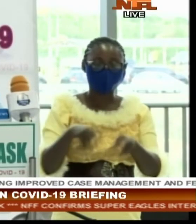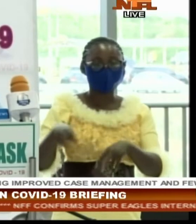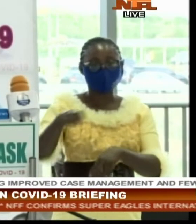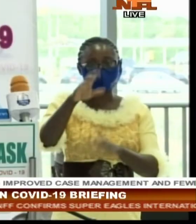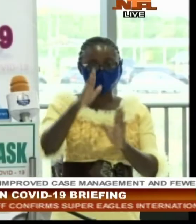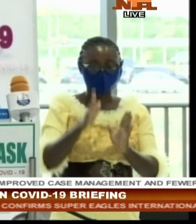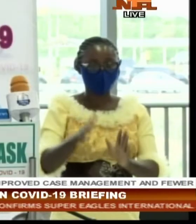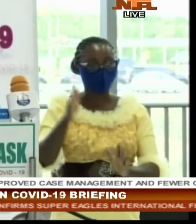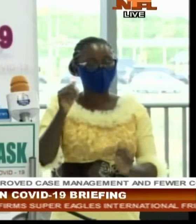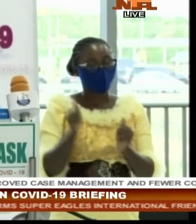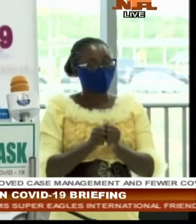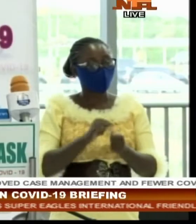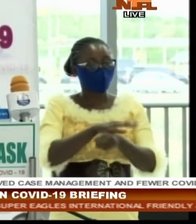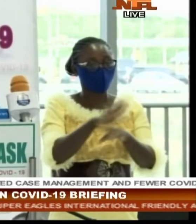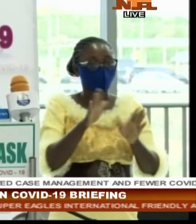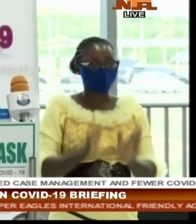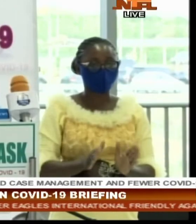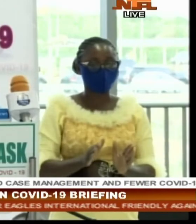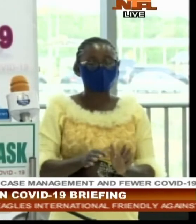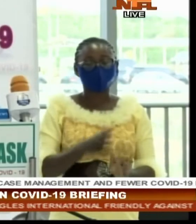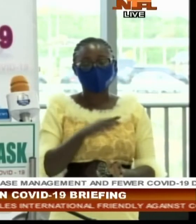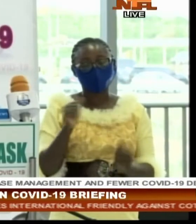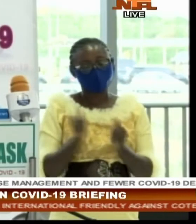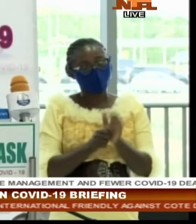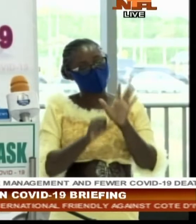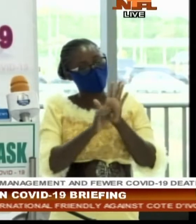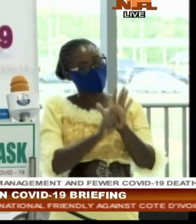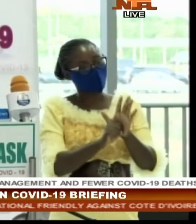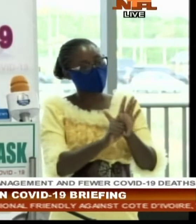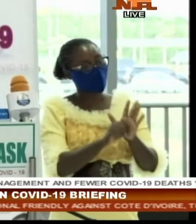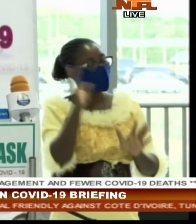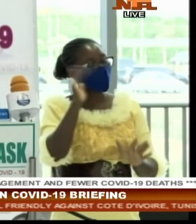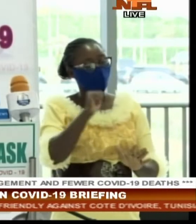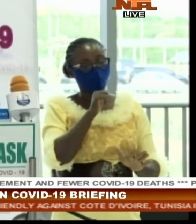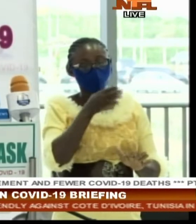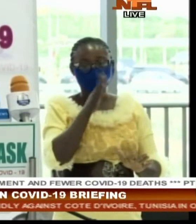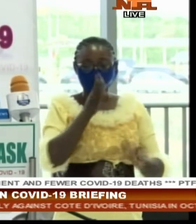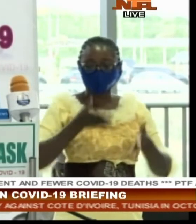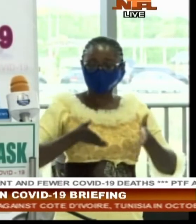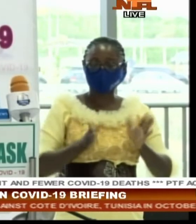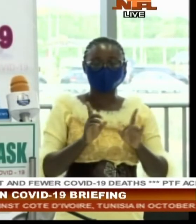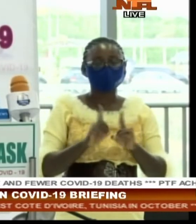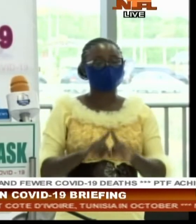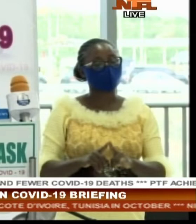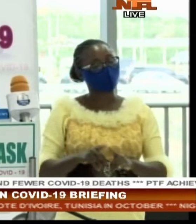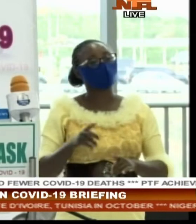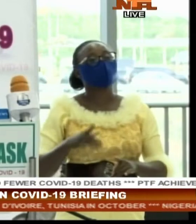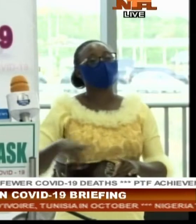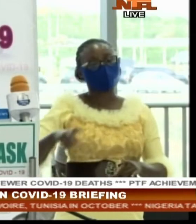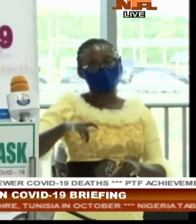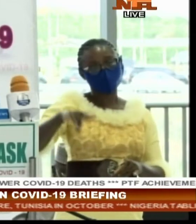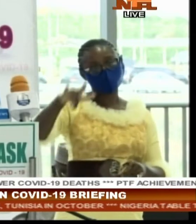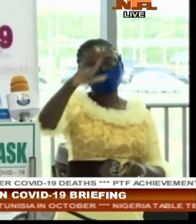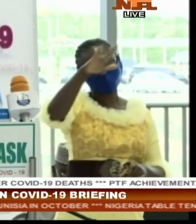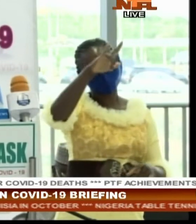Passengers with COVID-19 related signs and symptoms will not be allowed to board the flight.